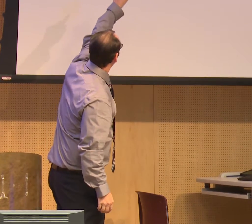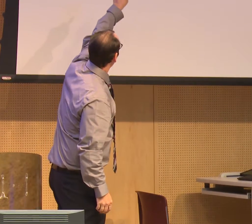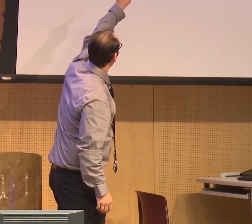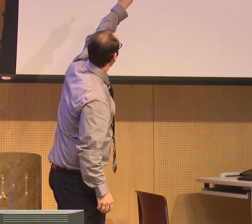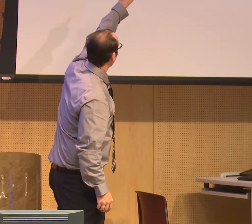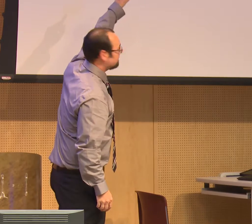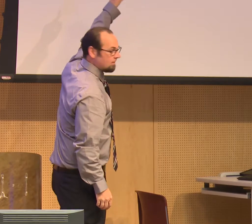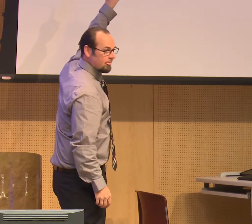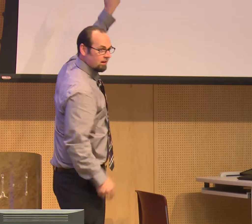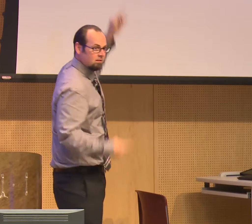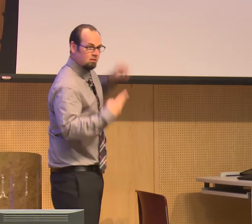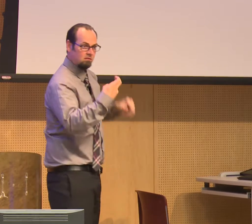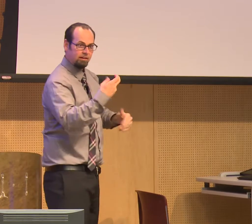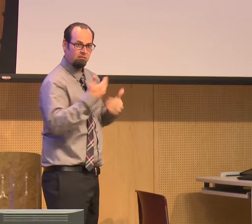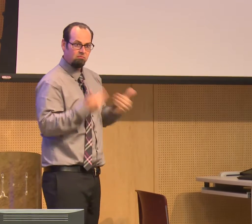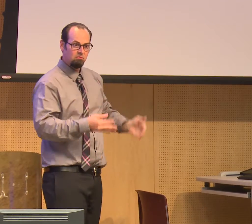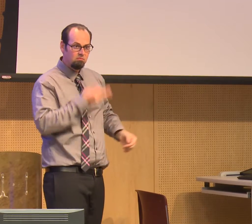As you can see here,